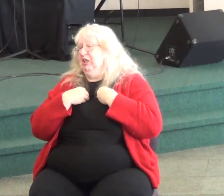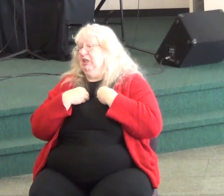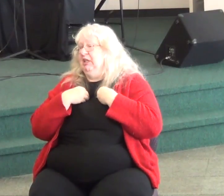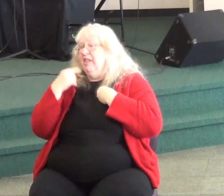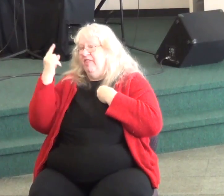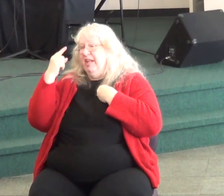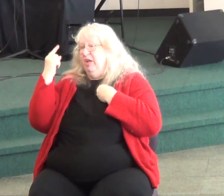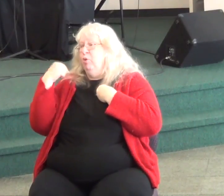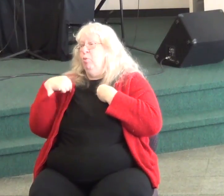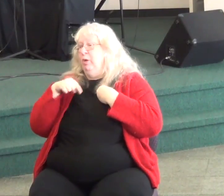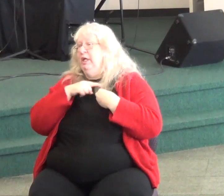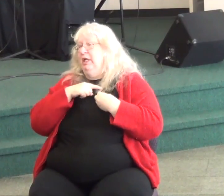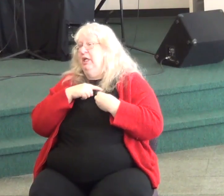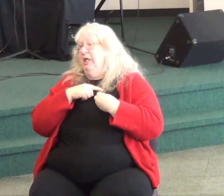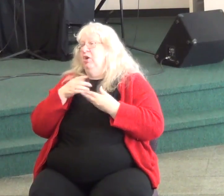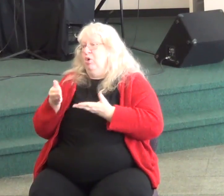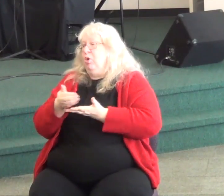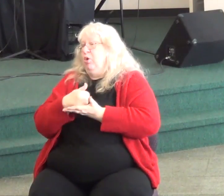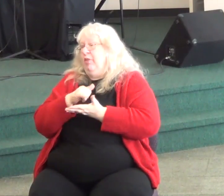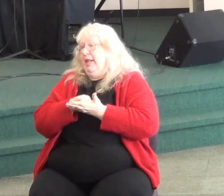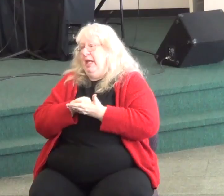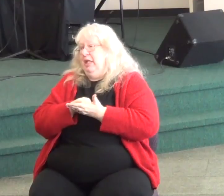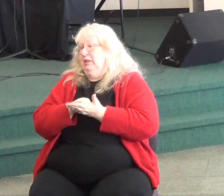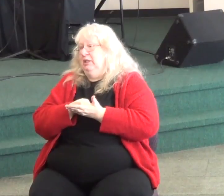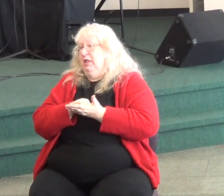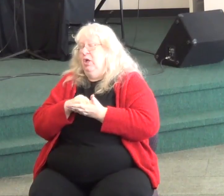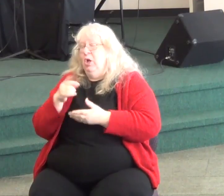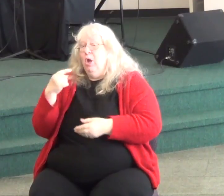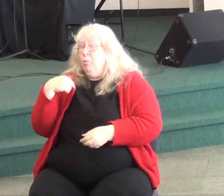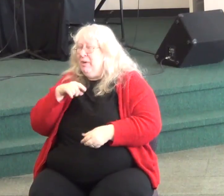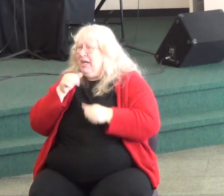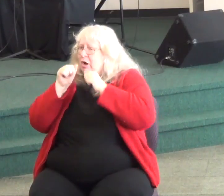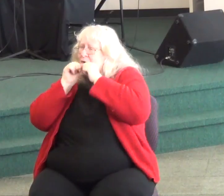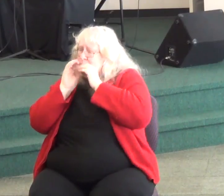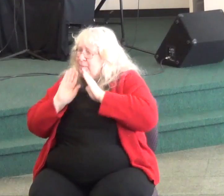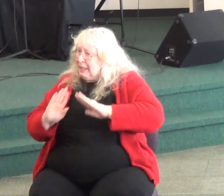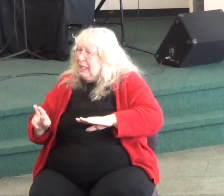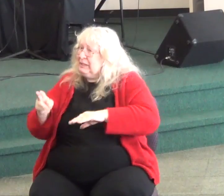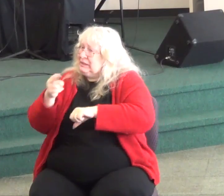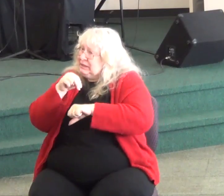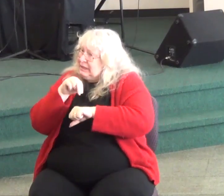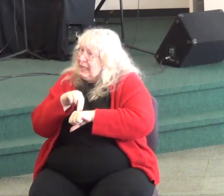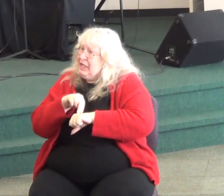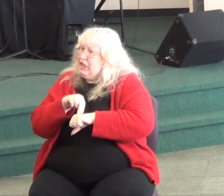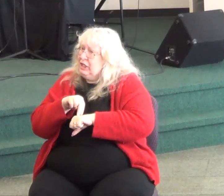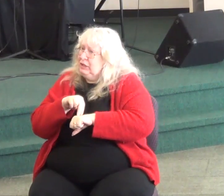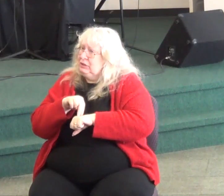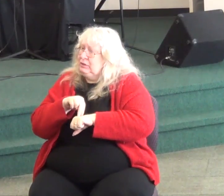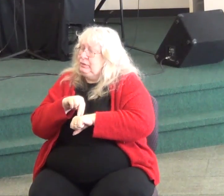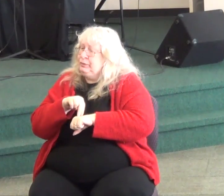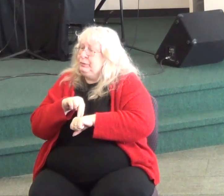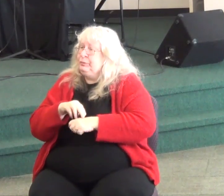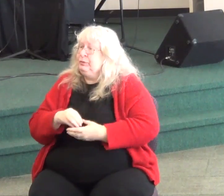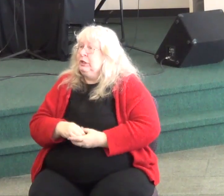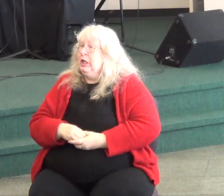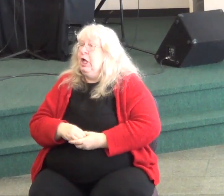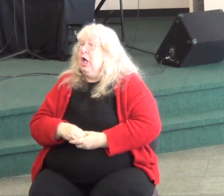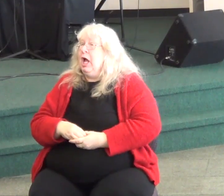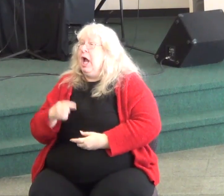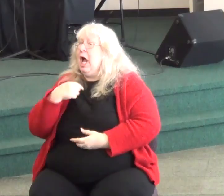nation. And I want us just to grab a hold of Jesus and let him just